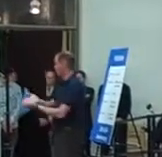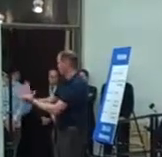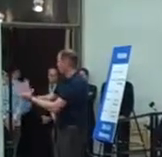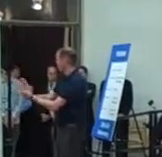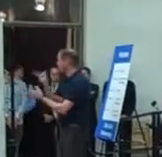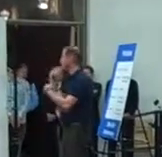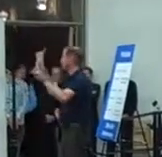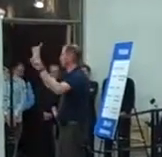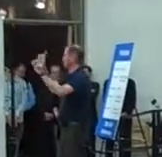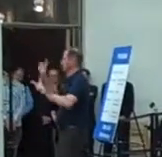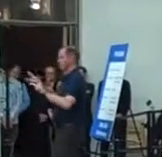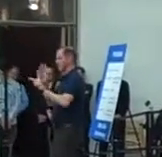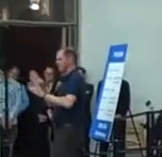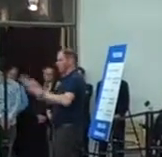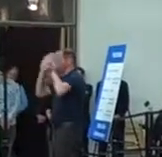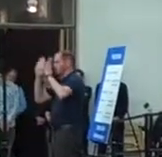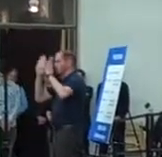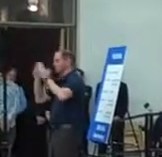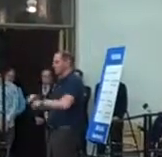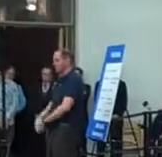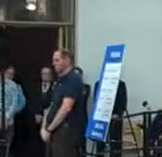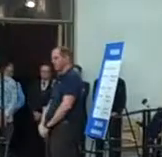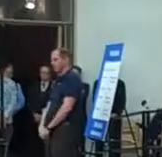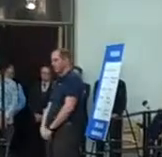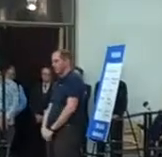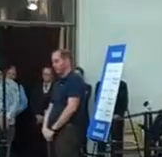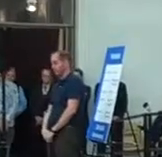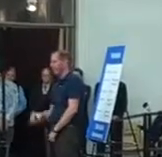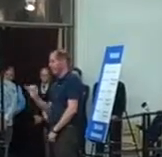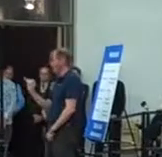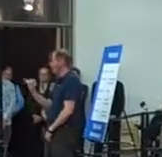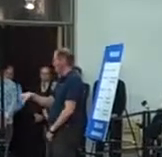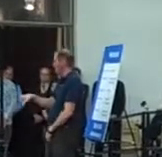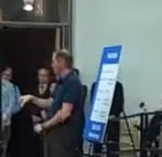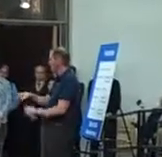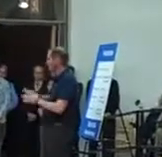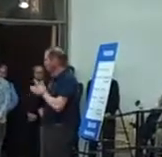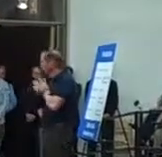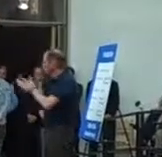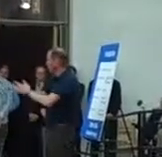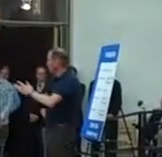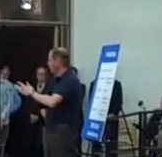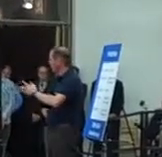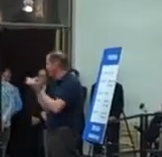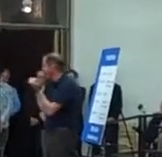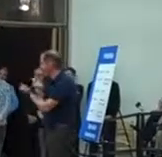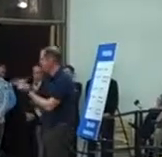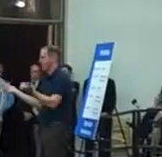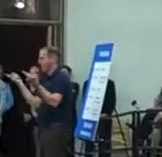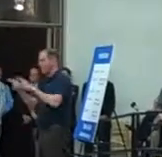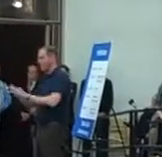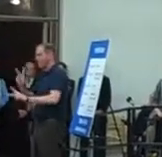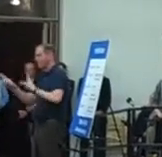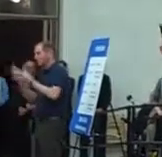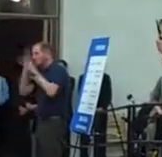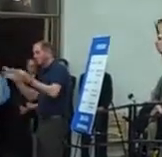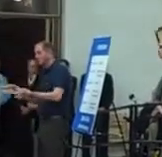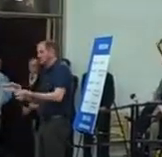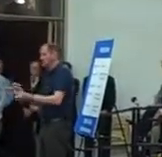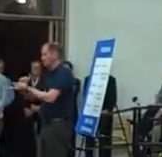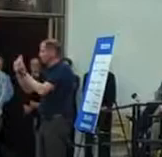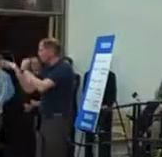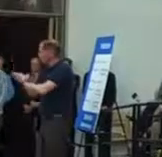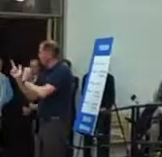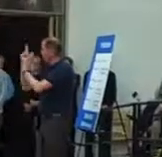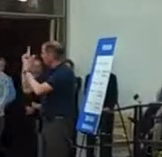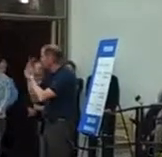And in so many ways, that was the cataclysmic movement, or rather moment in time, that really woke